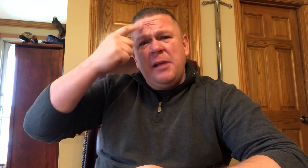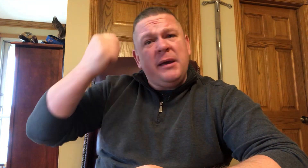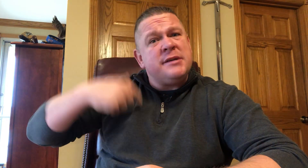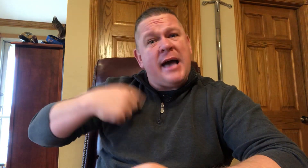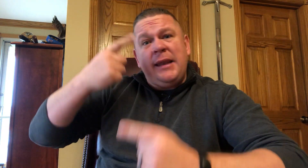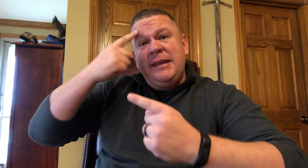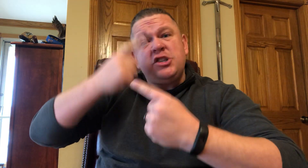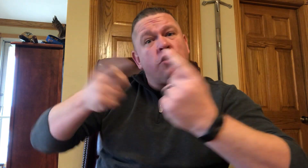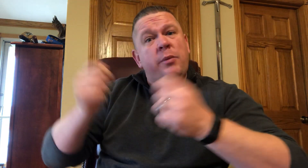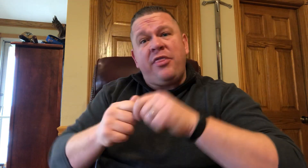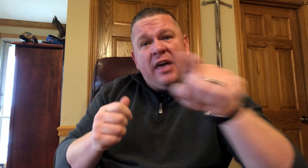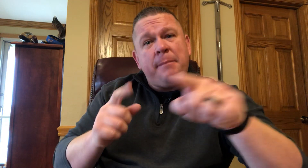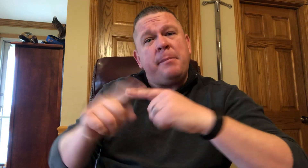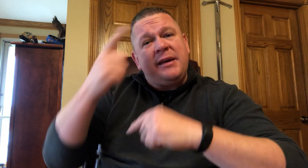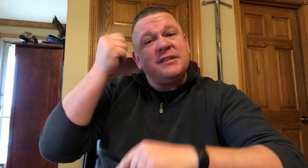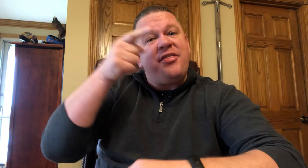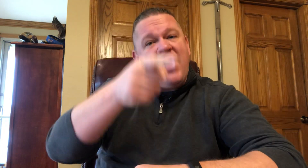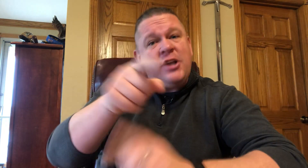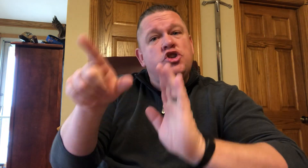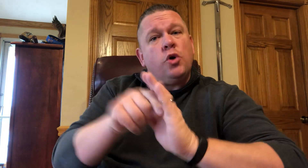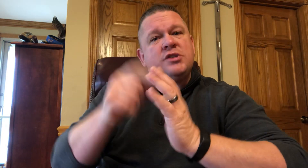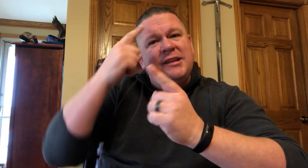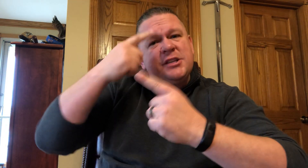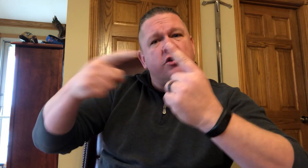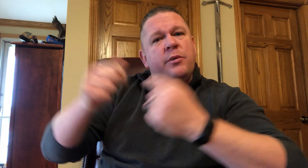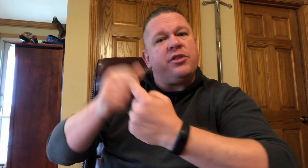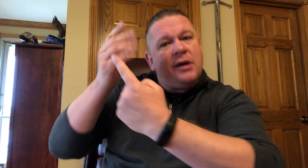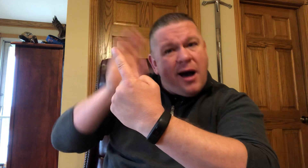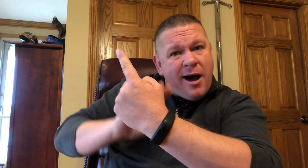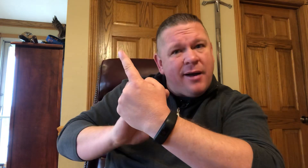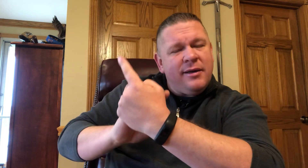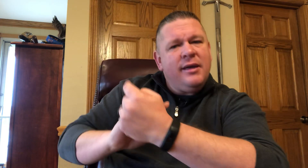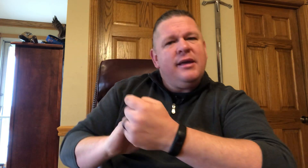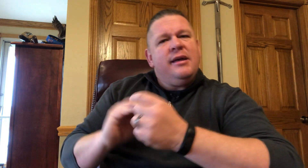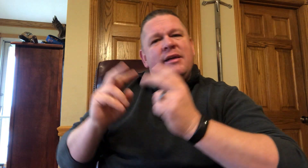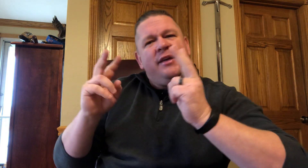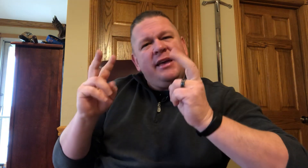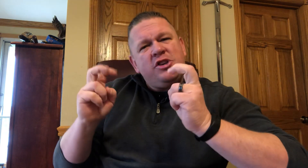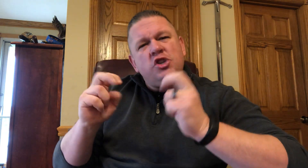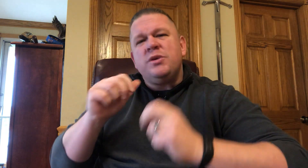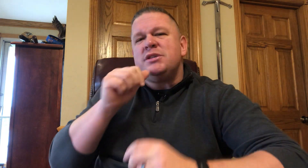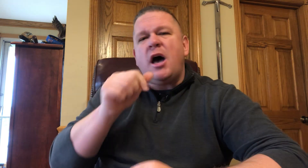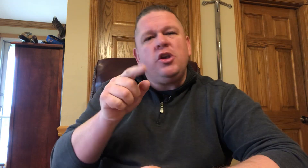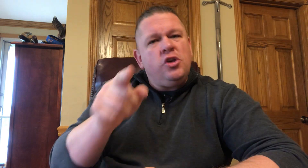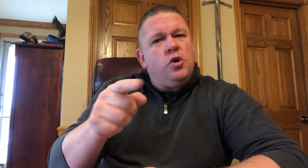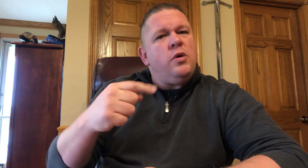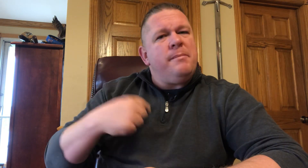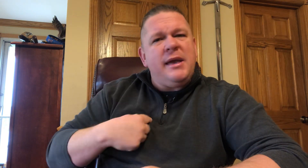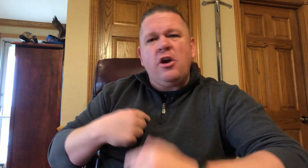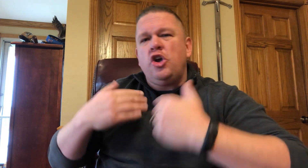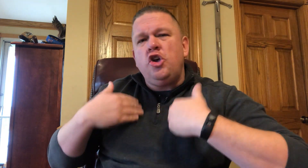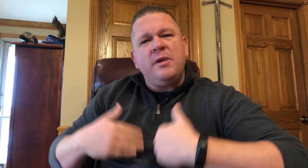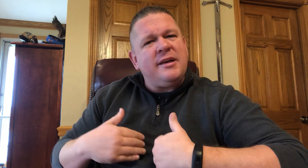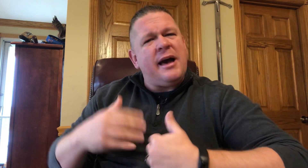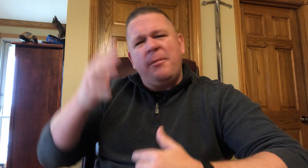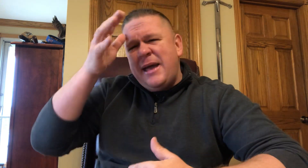because I disagree with them, but because they chose to disagree with God. The issue is not you and me or humankind or